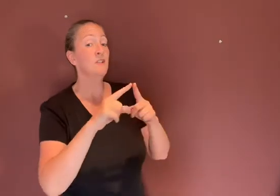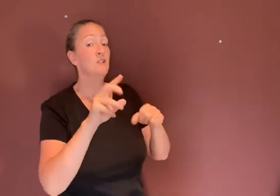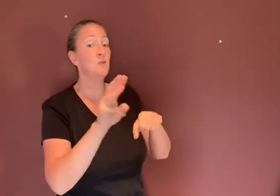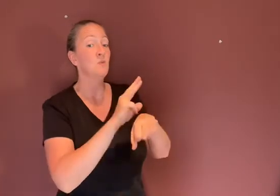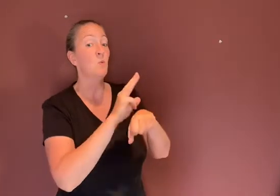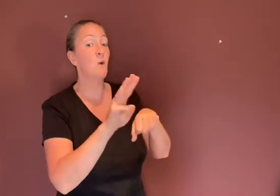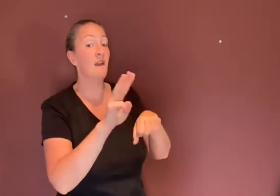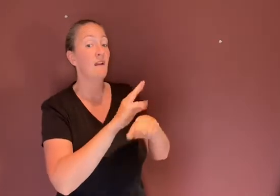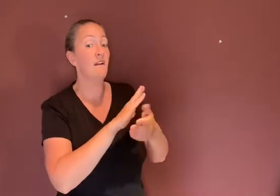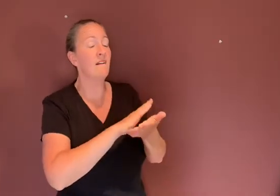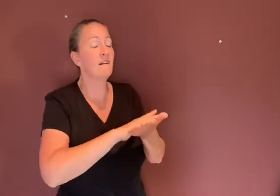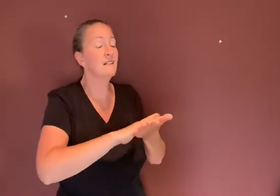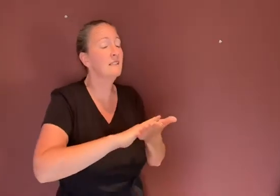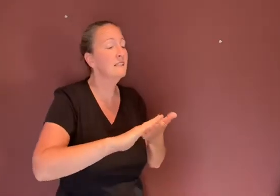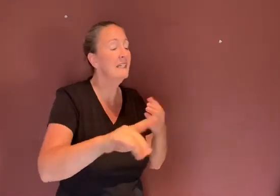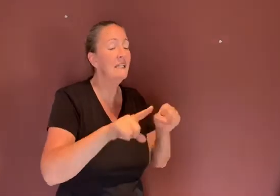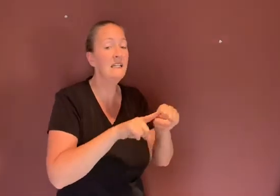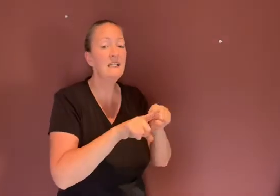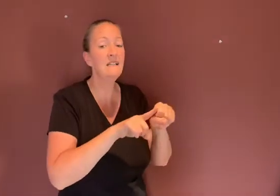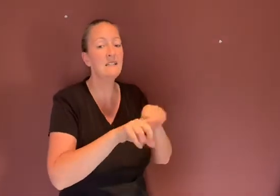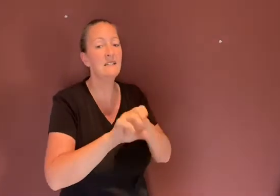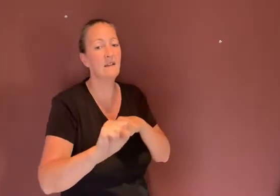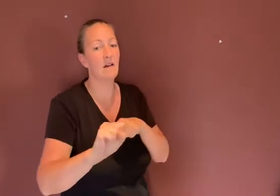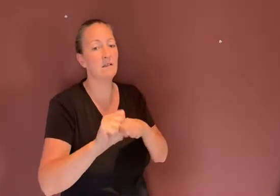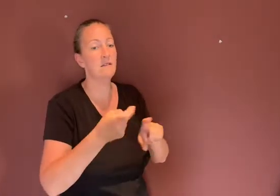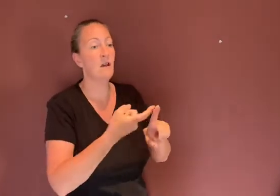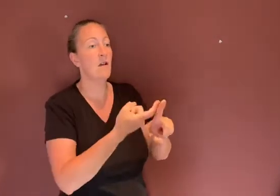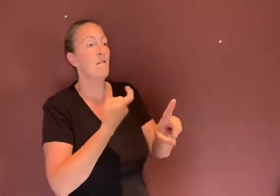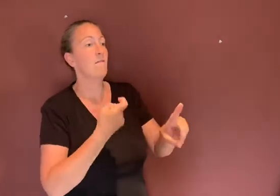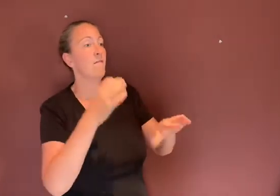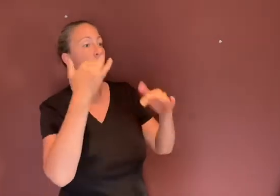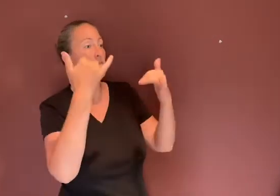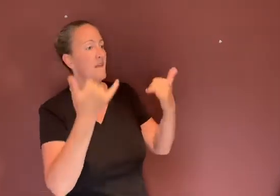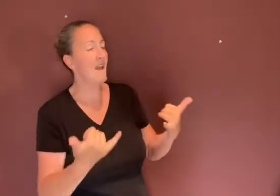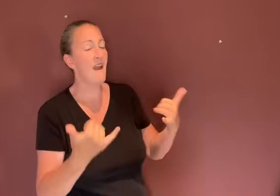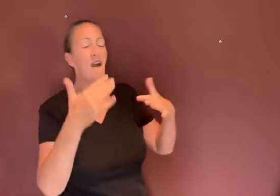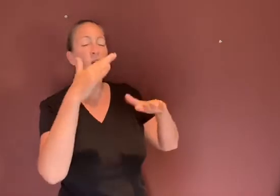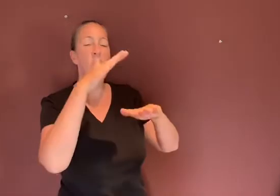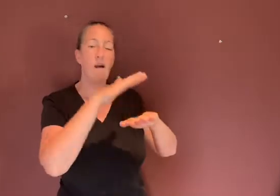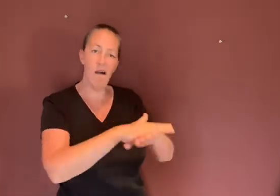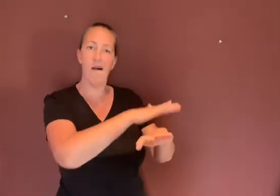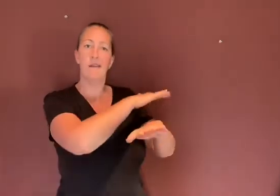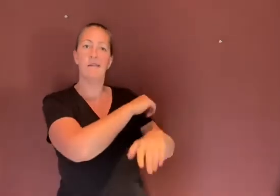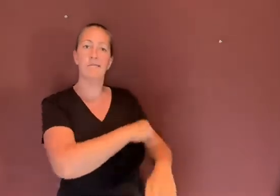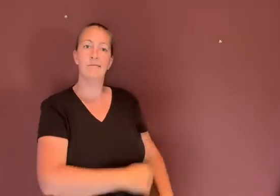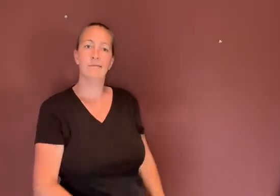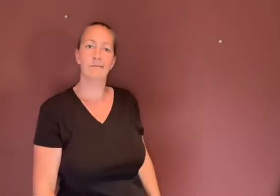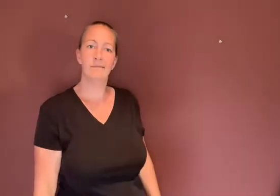to wear clean socks from now on."